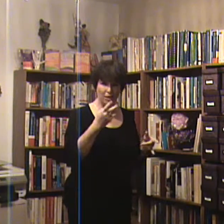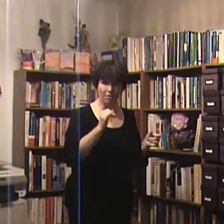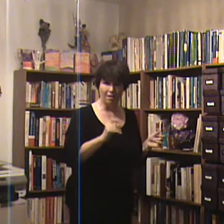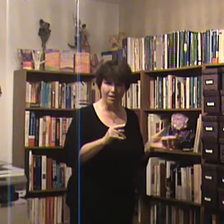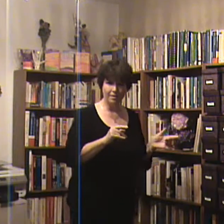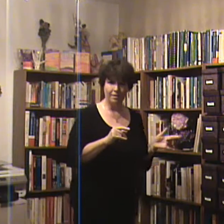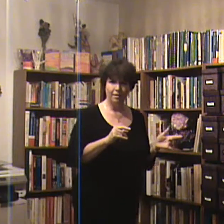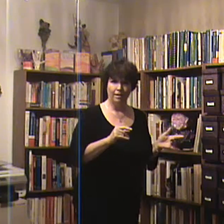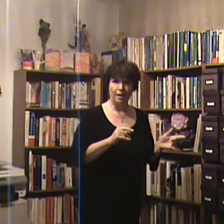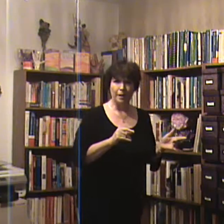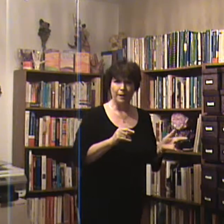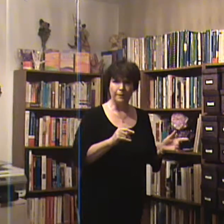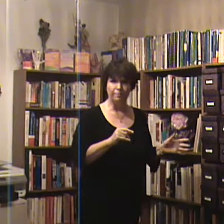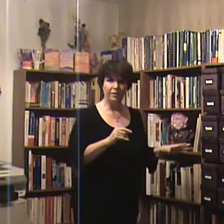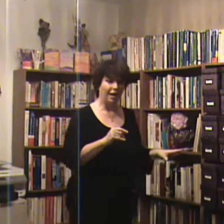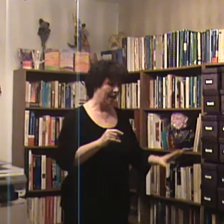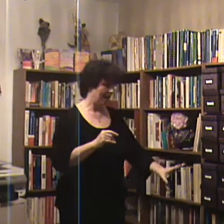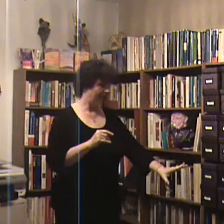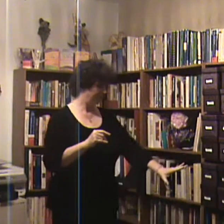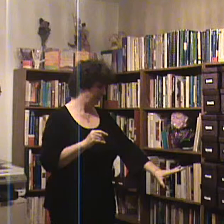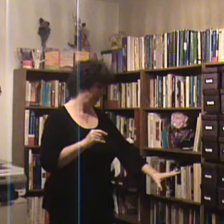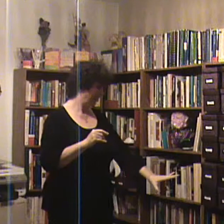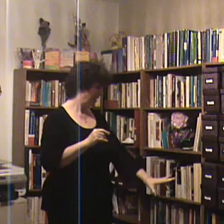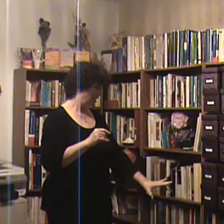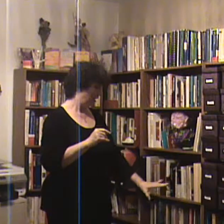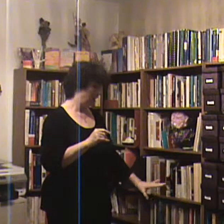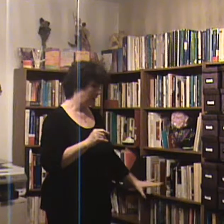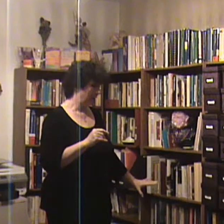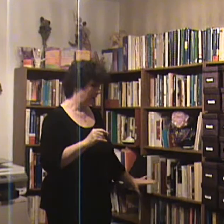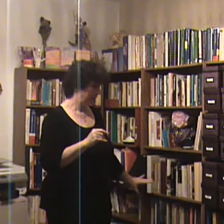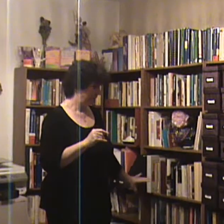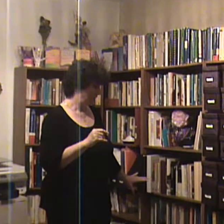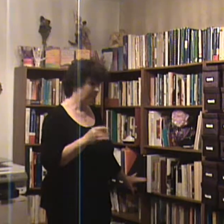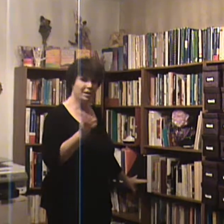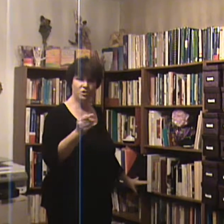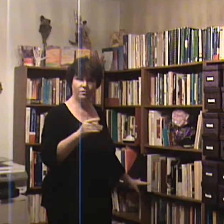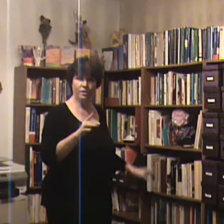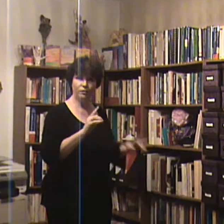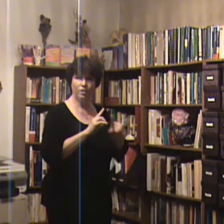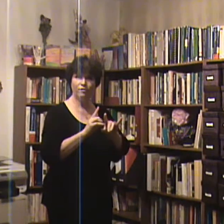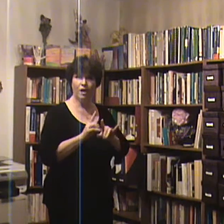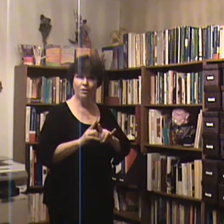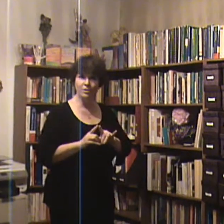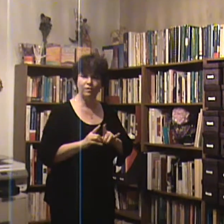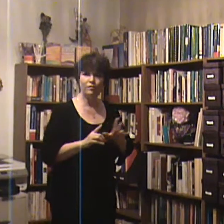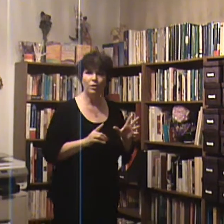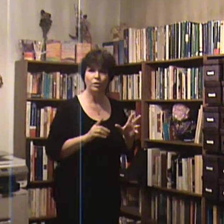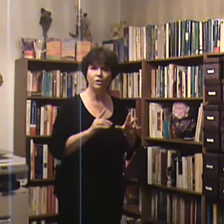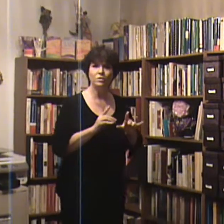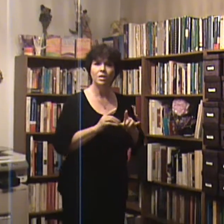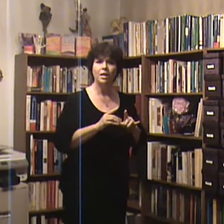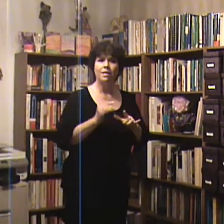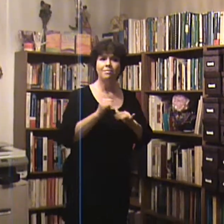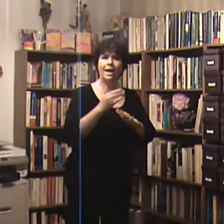or not, I have a bunch of different files and folders